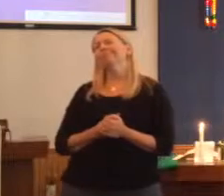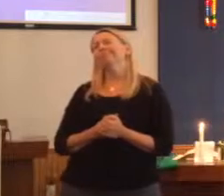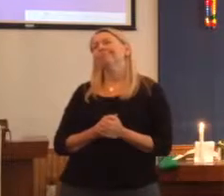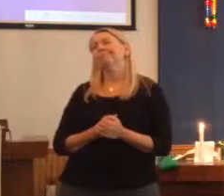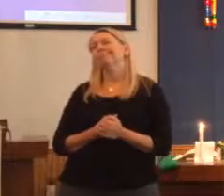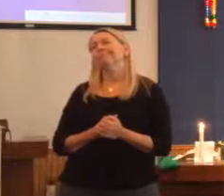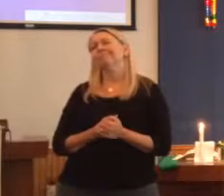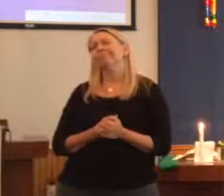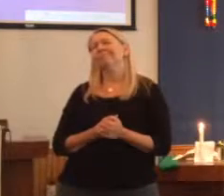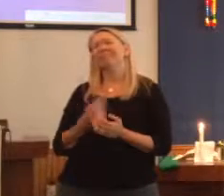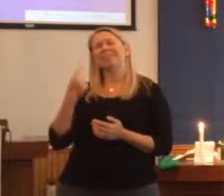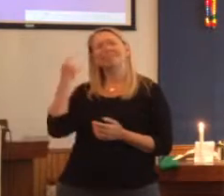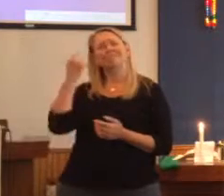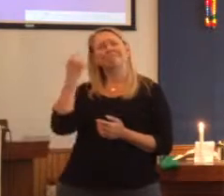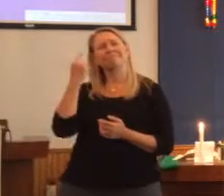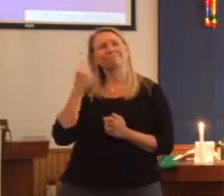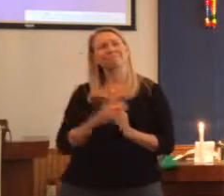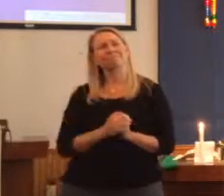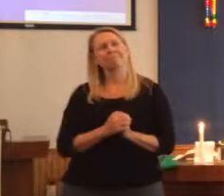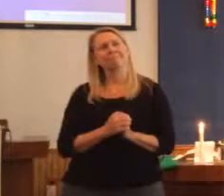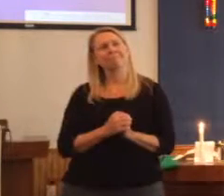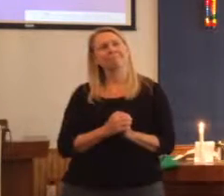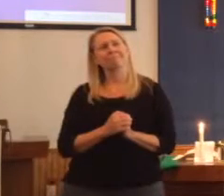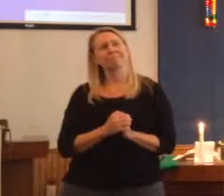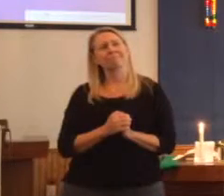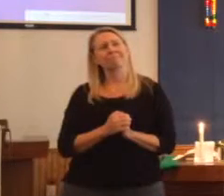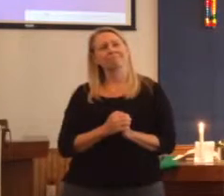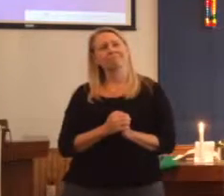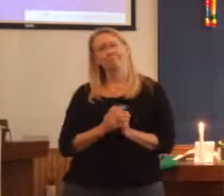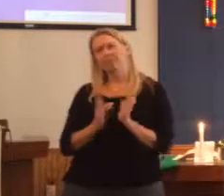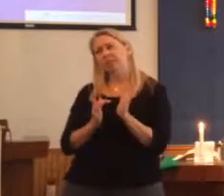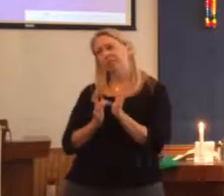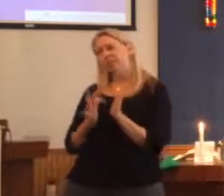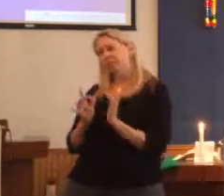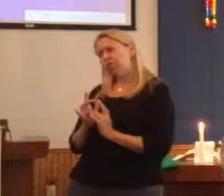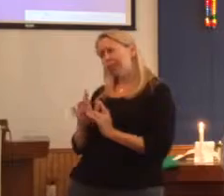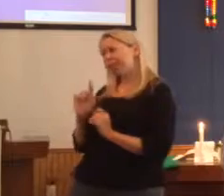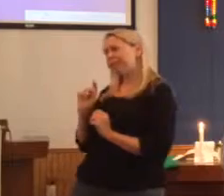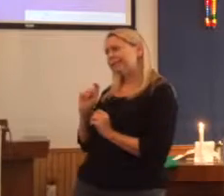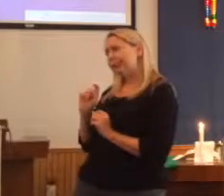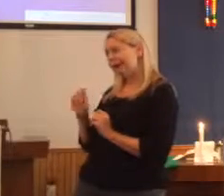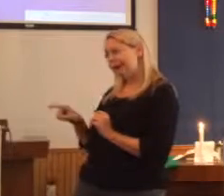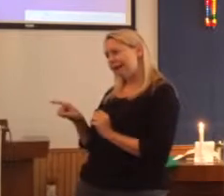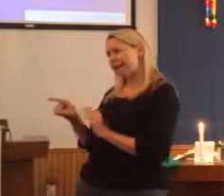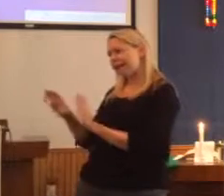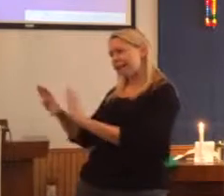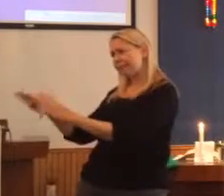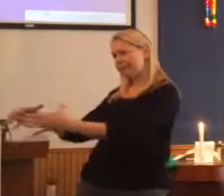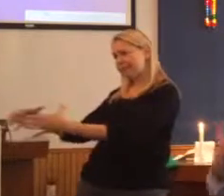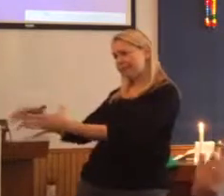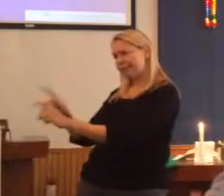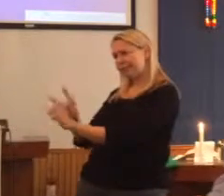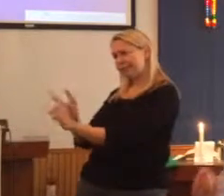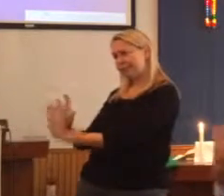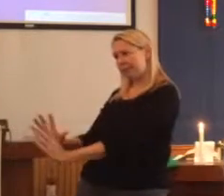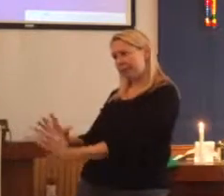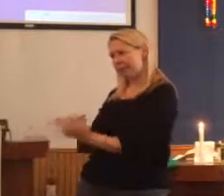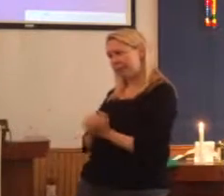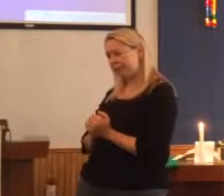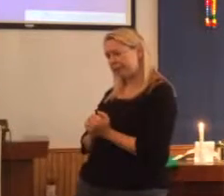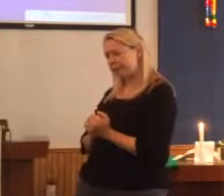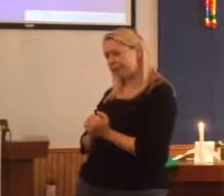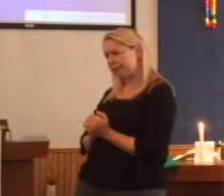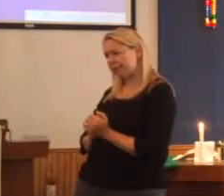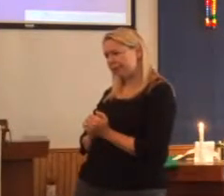I wonder if the real question is, for those of us who may be